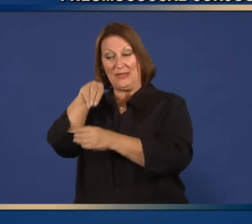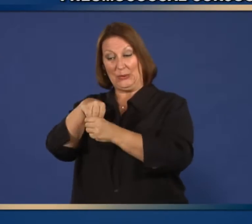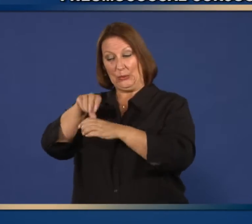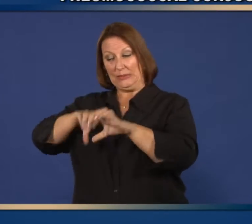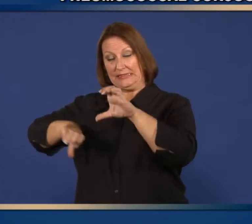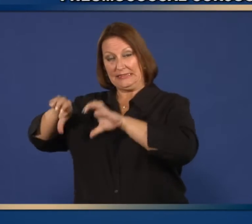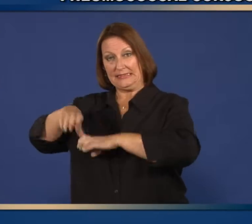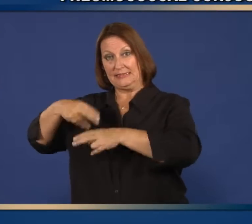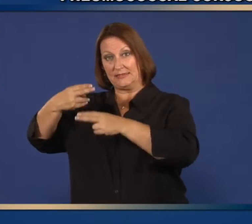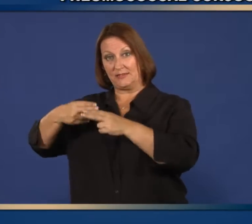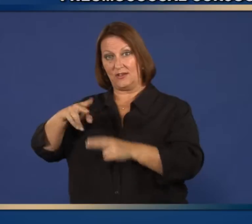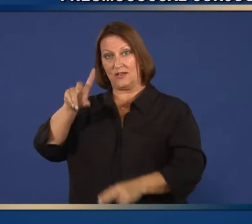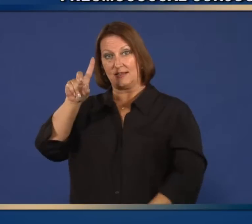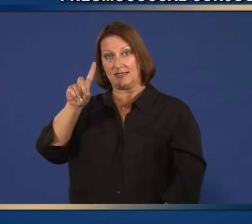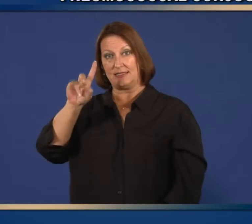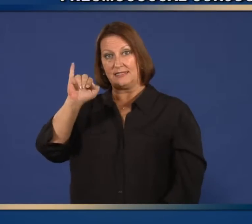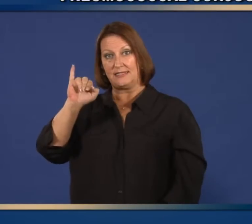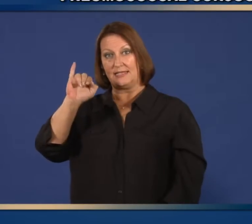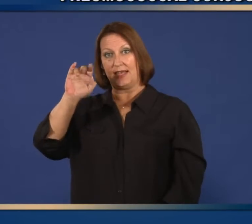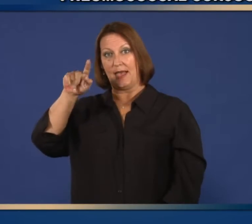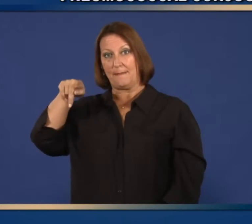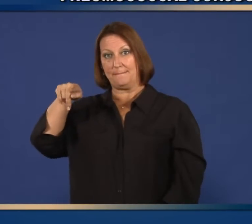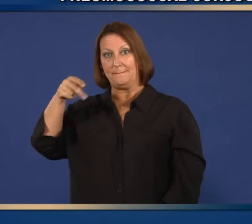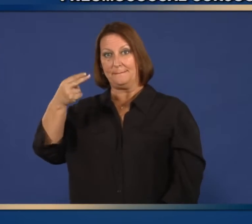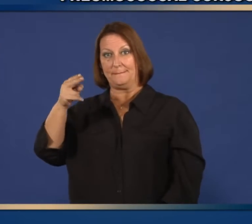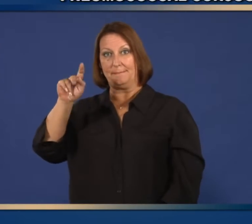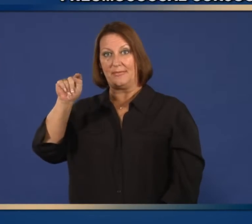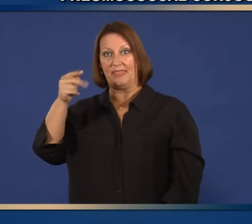For example, DTaP.